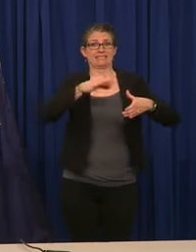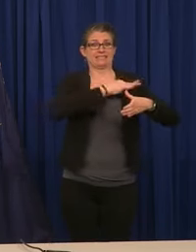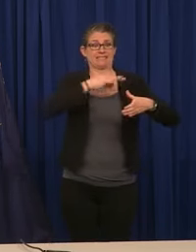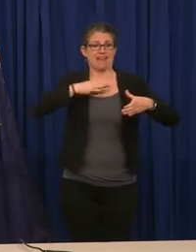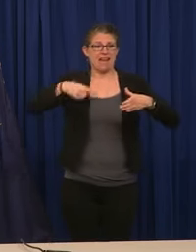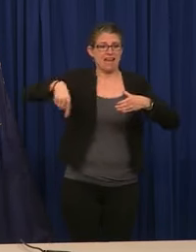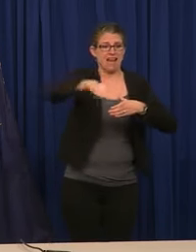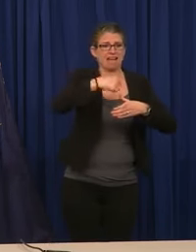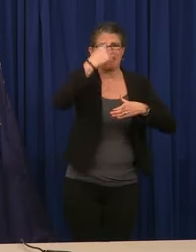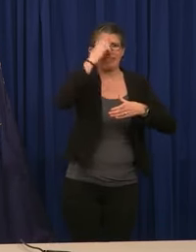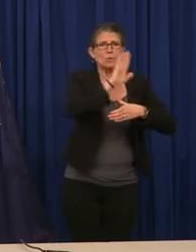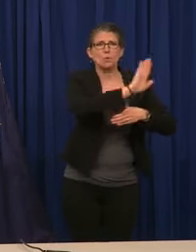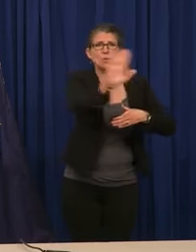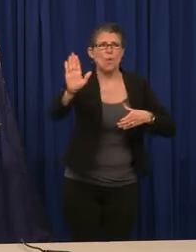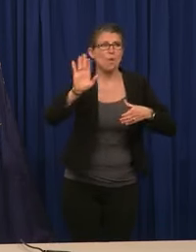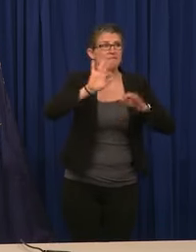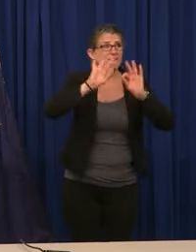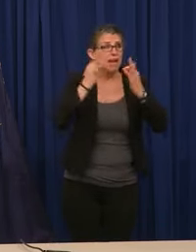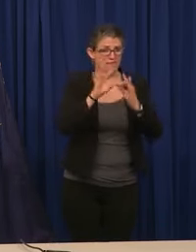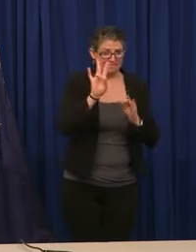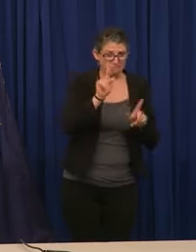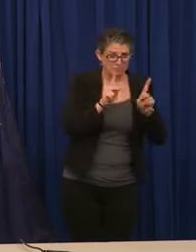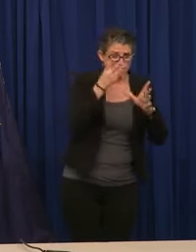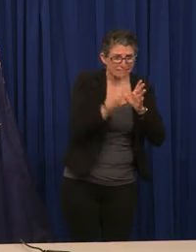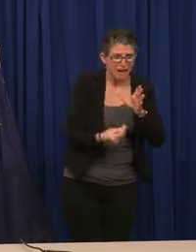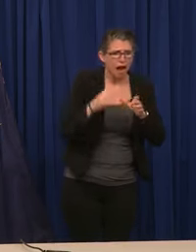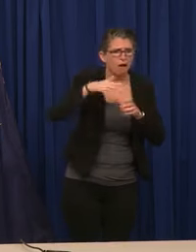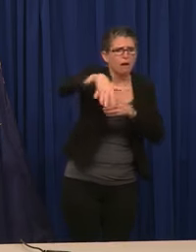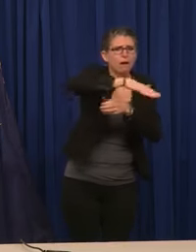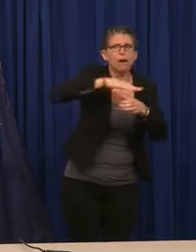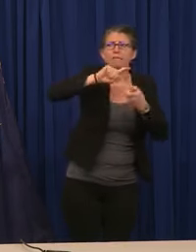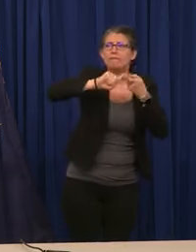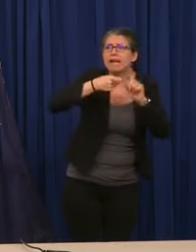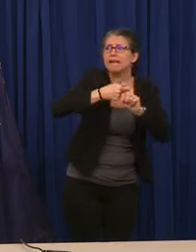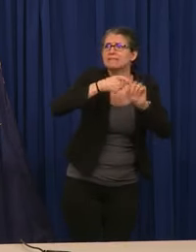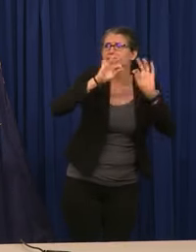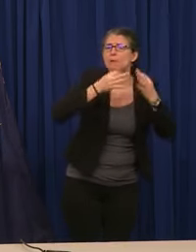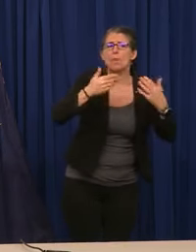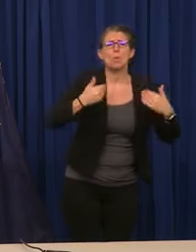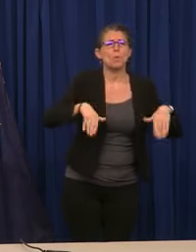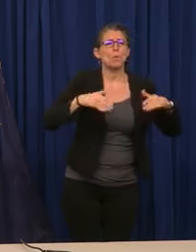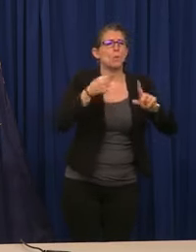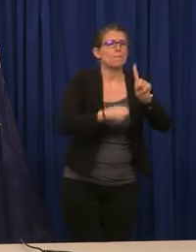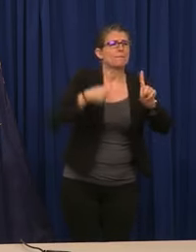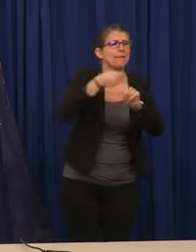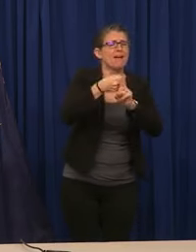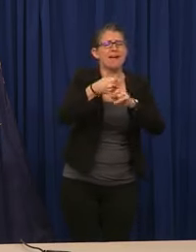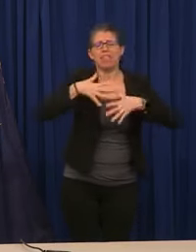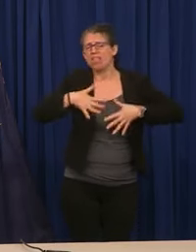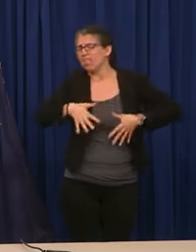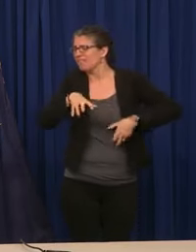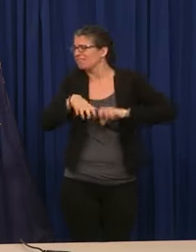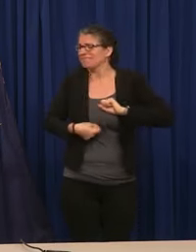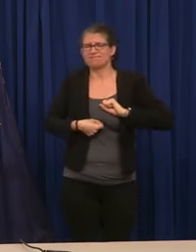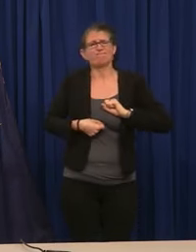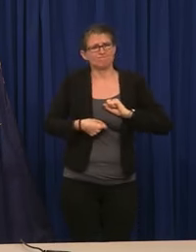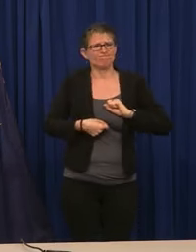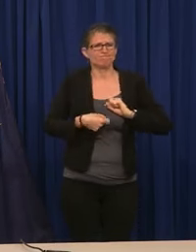I can also report that the Department of Health and Human Services office in Lewiston has